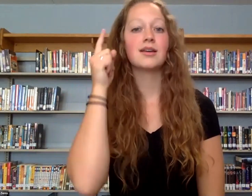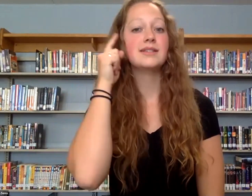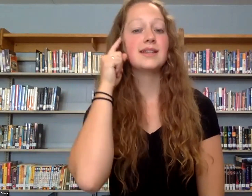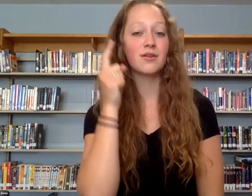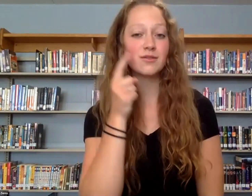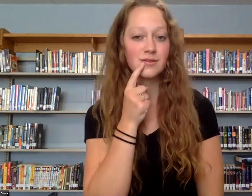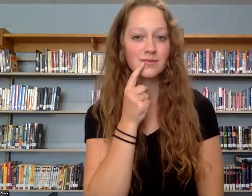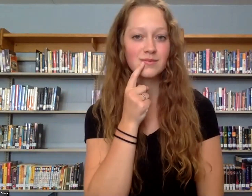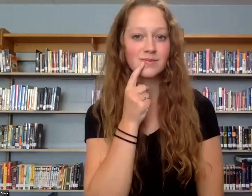deaf,